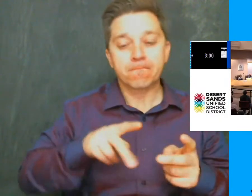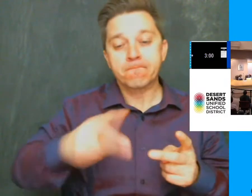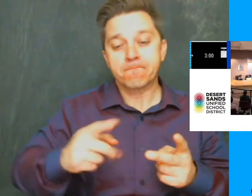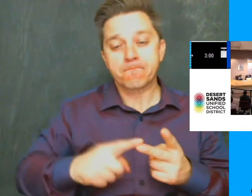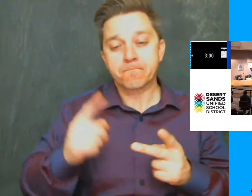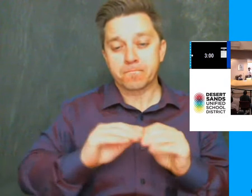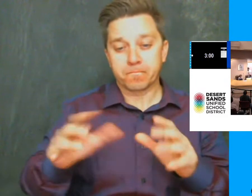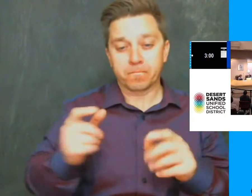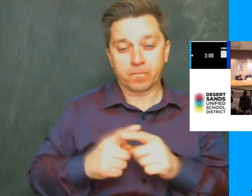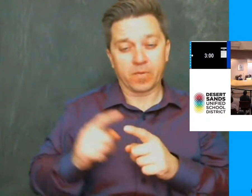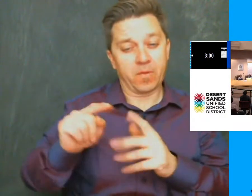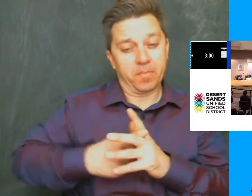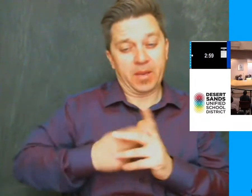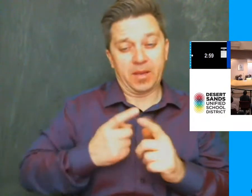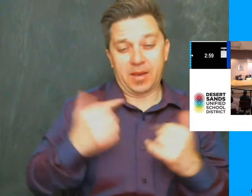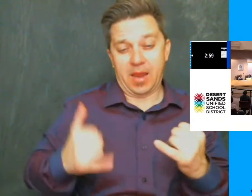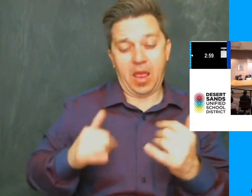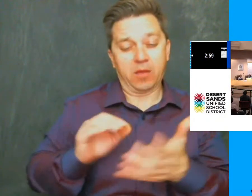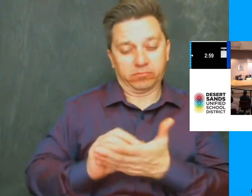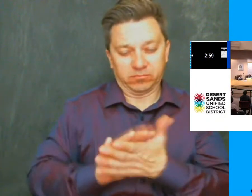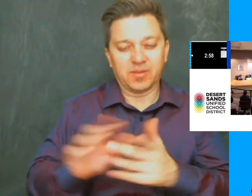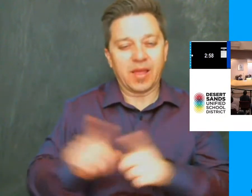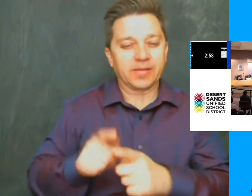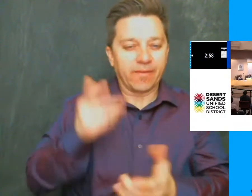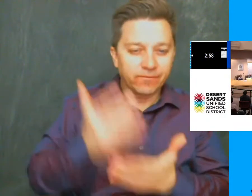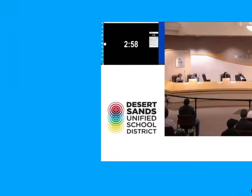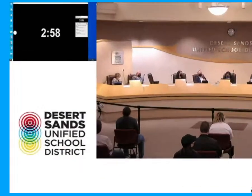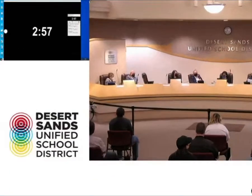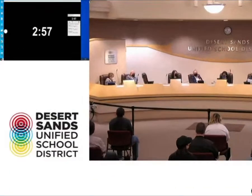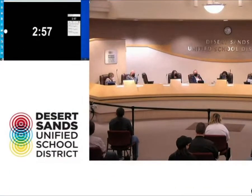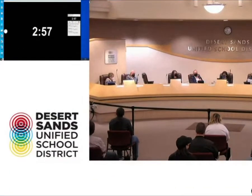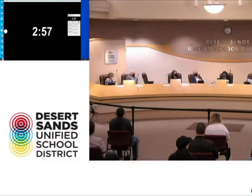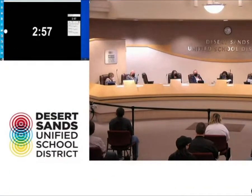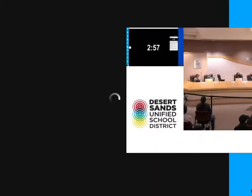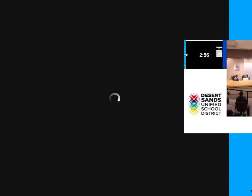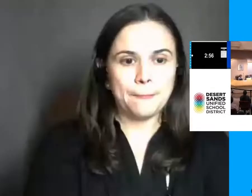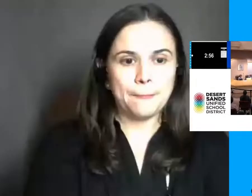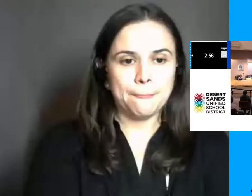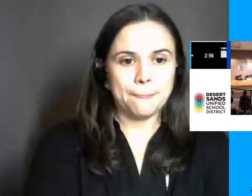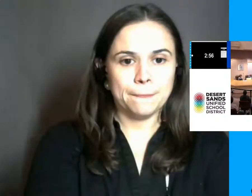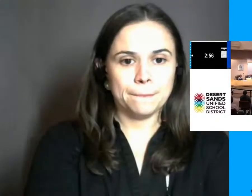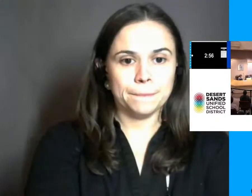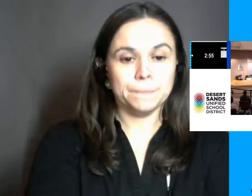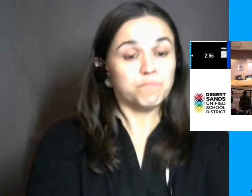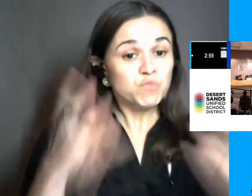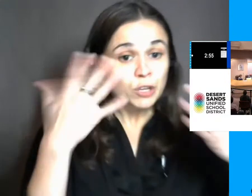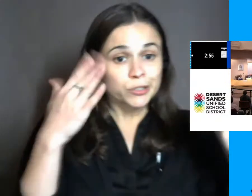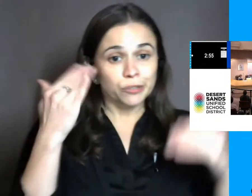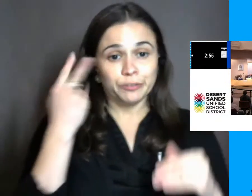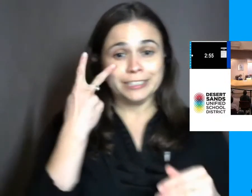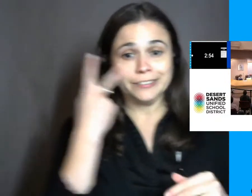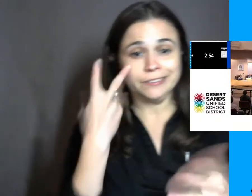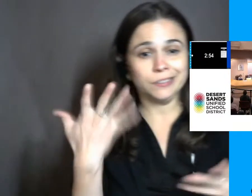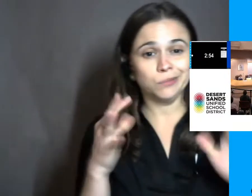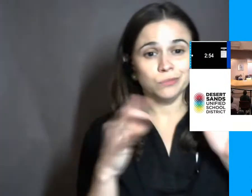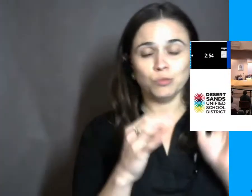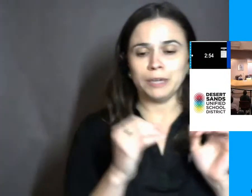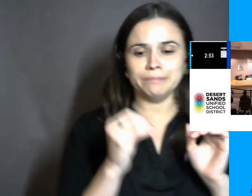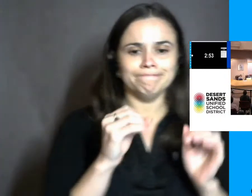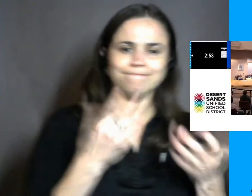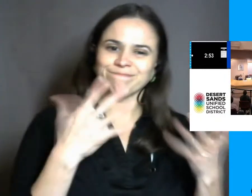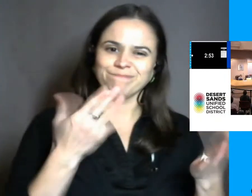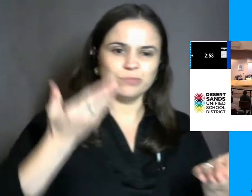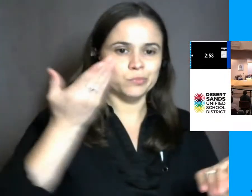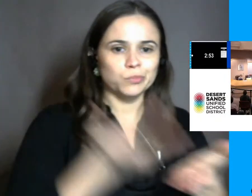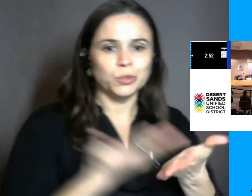the beginning and is now stated as fact that masks do nothing to protect anyone from the spread of COVID. As children